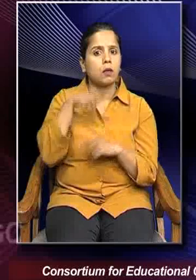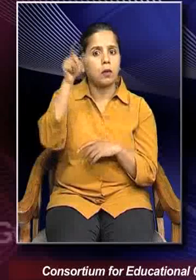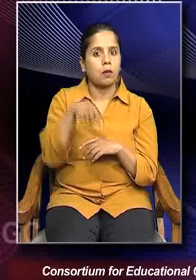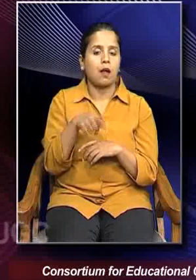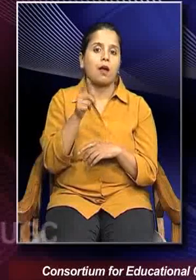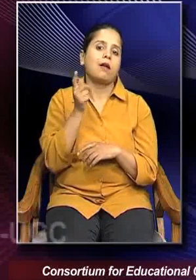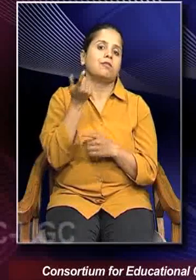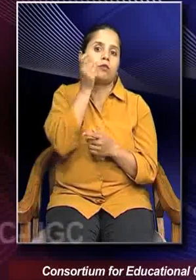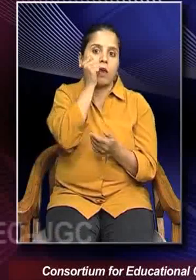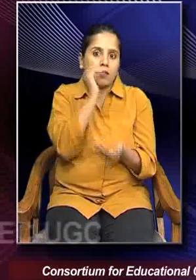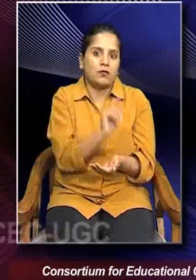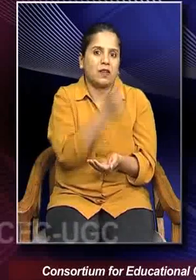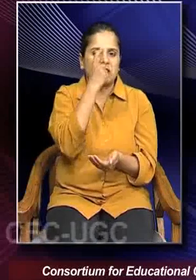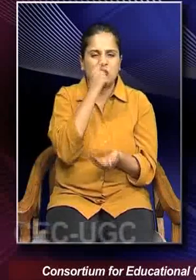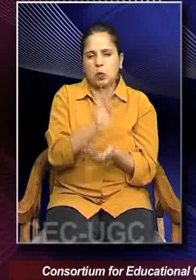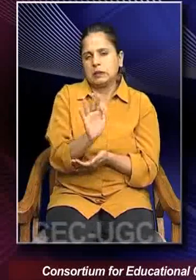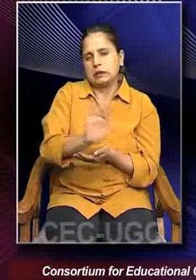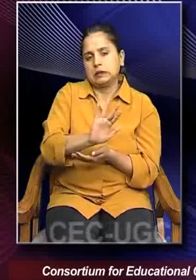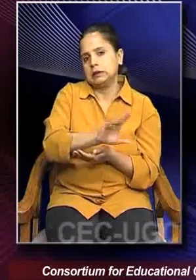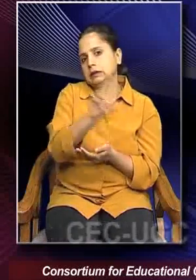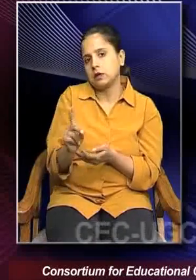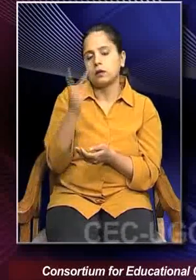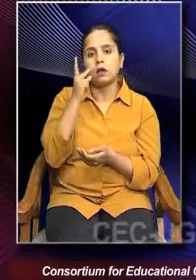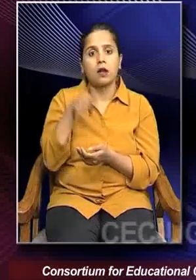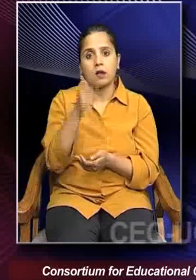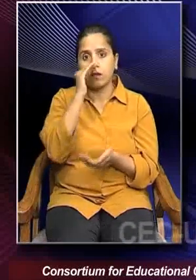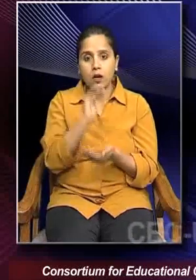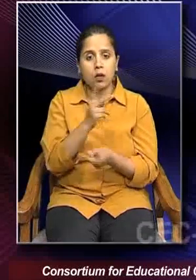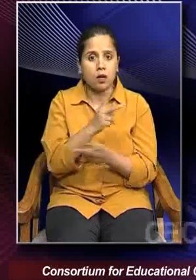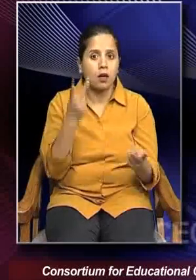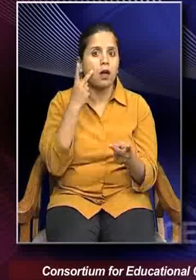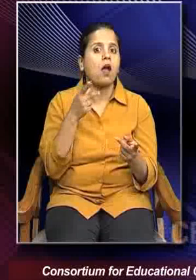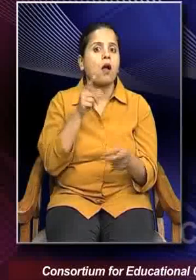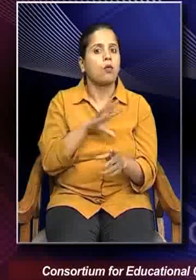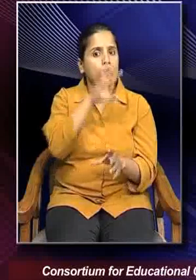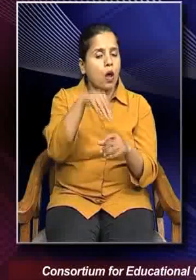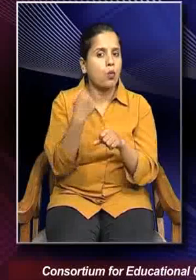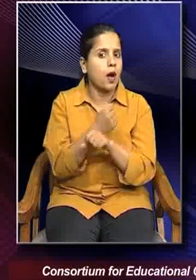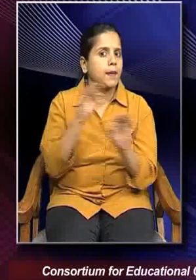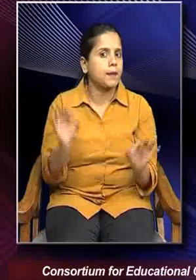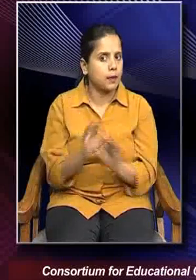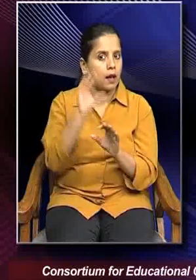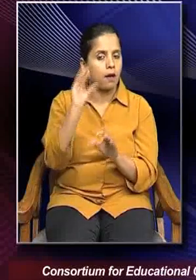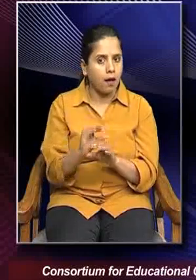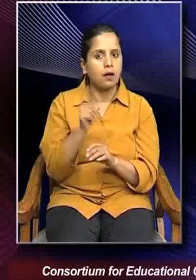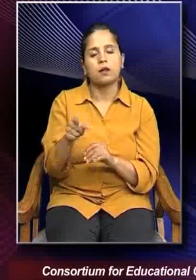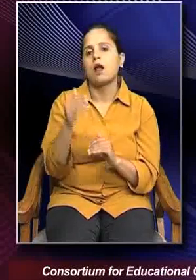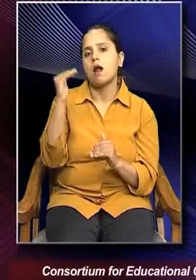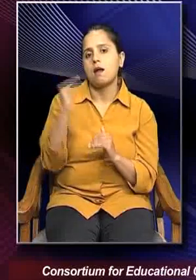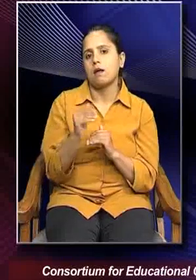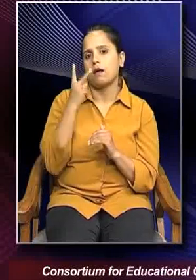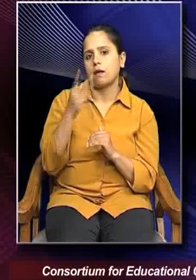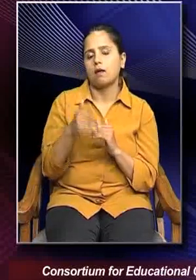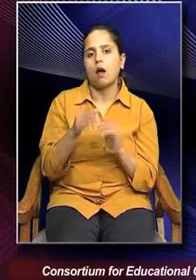daughter dispreference, and also the issues of female labor force participation, which is quite low and